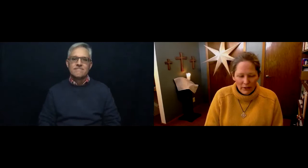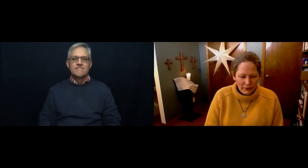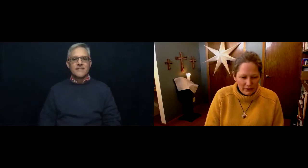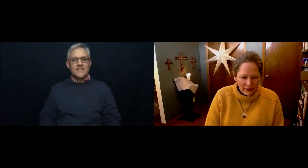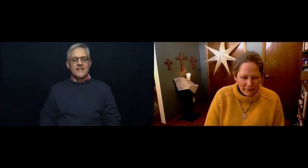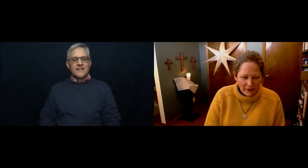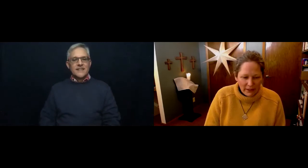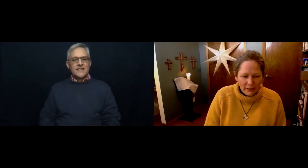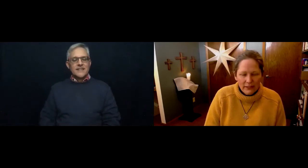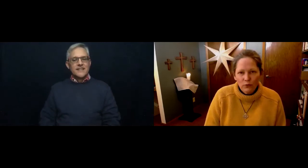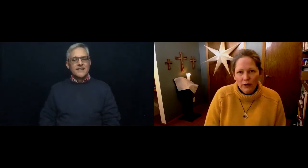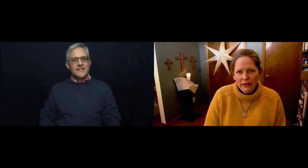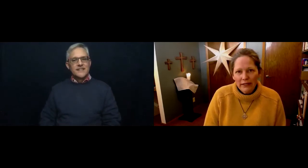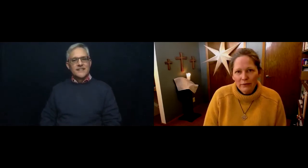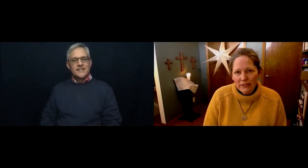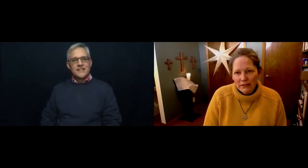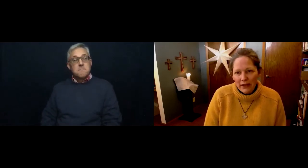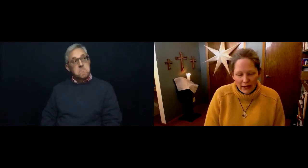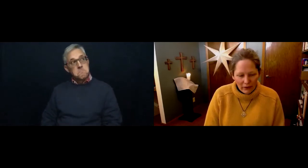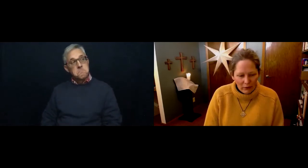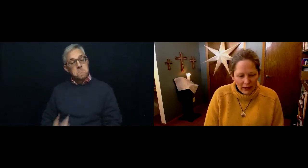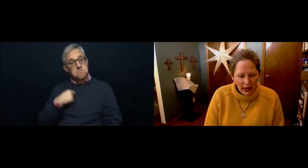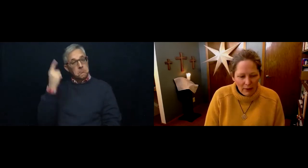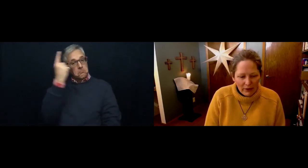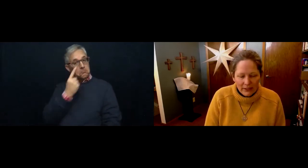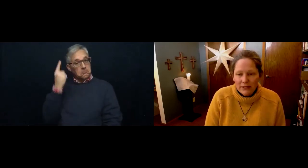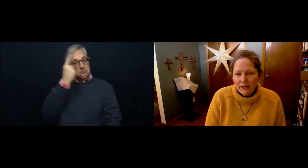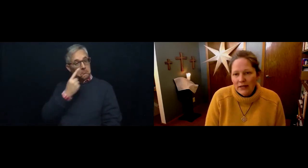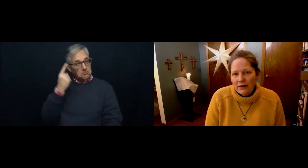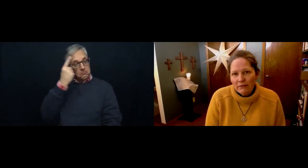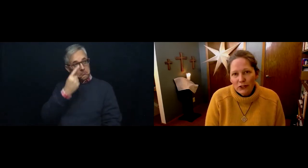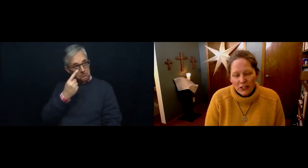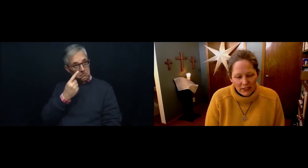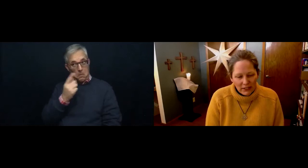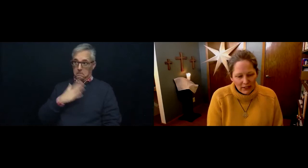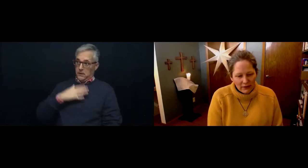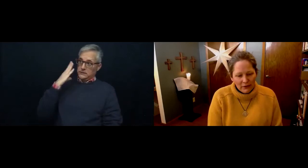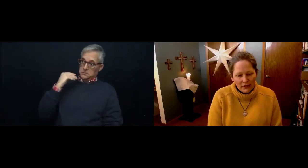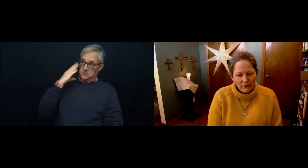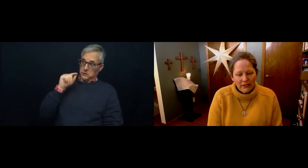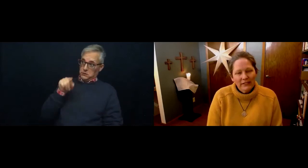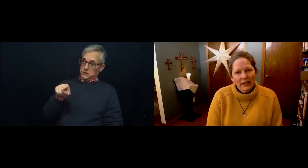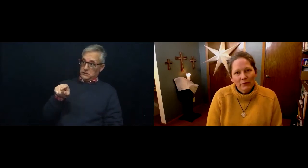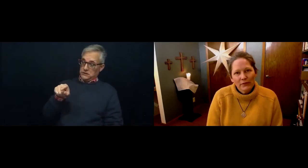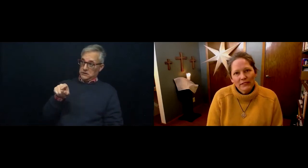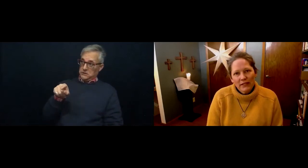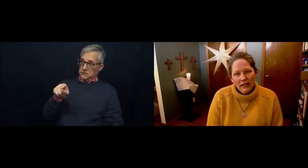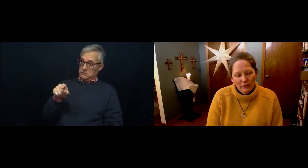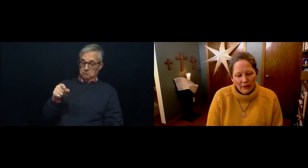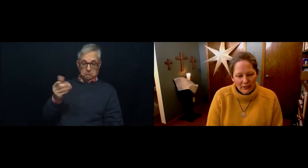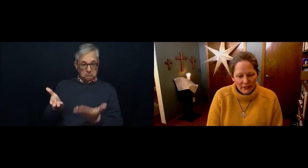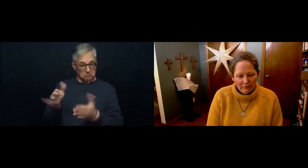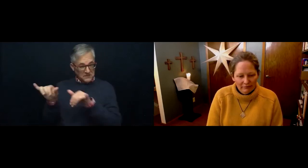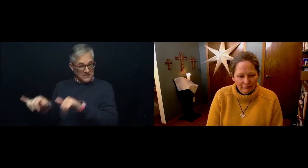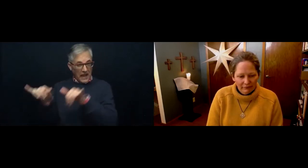I wonder if this is what it was like or what happened for Jesus and those three disciples on